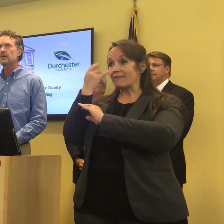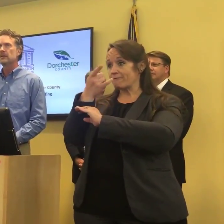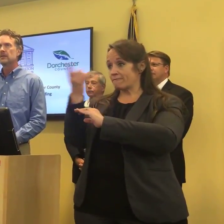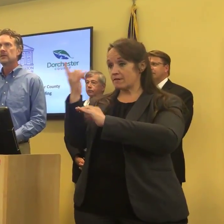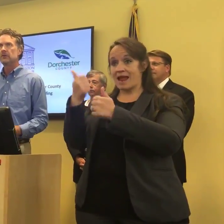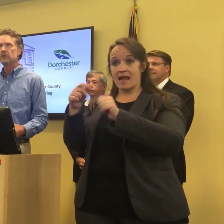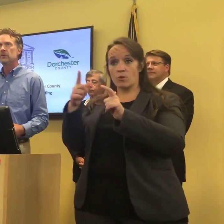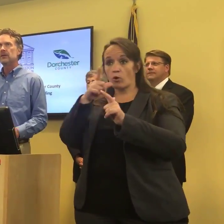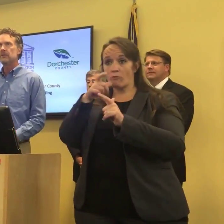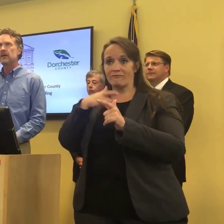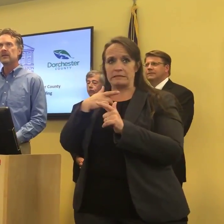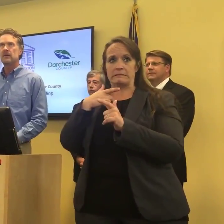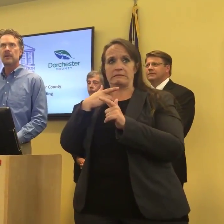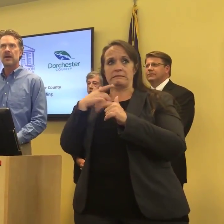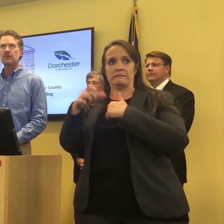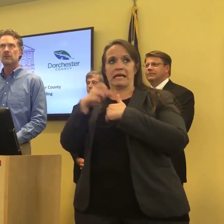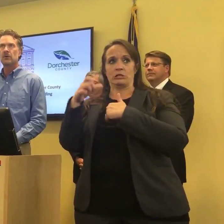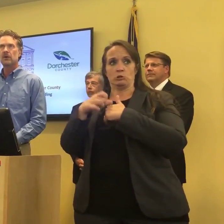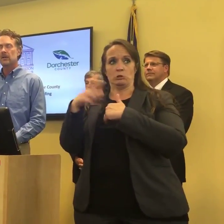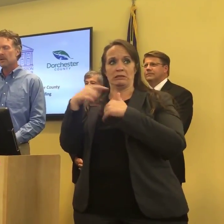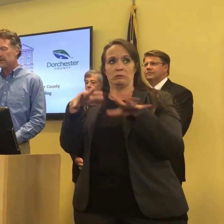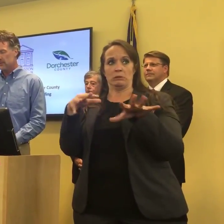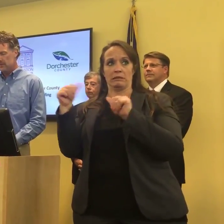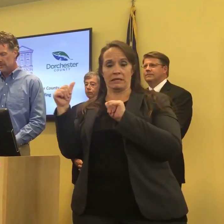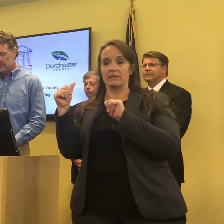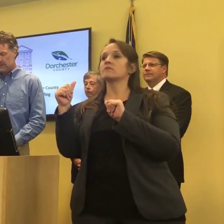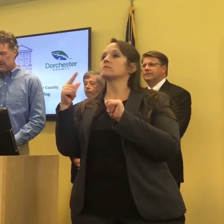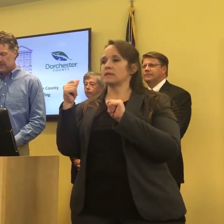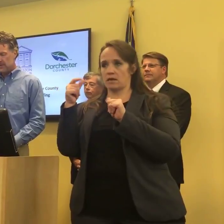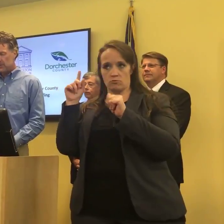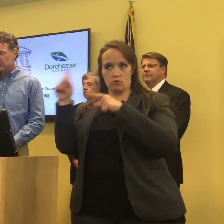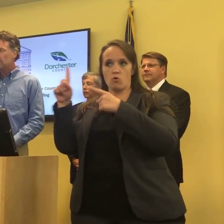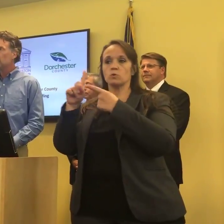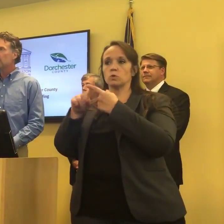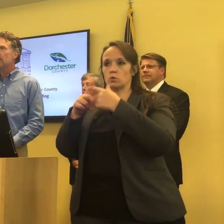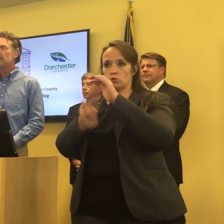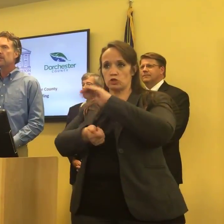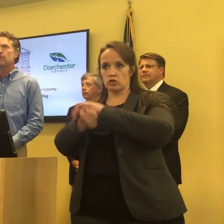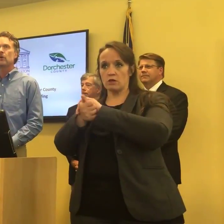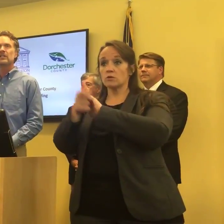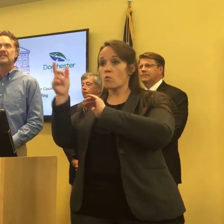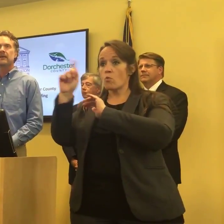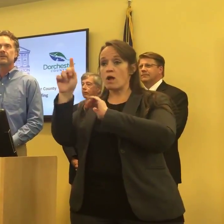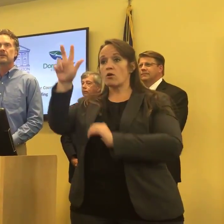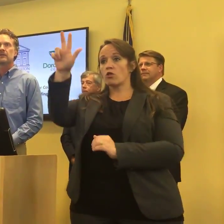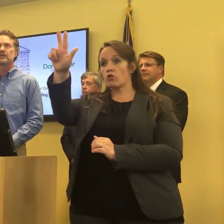way due to the impending impacts from Hurricane Michael. That shelter is located at